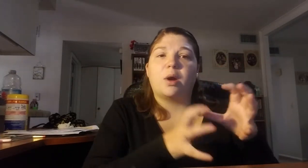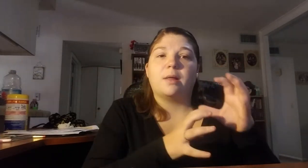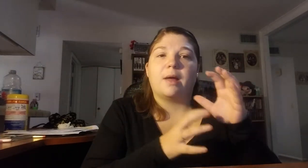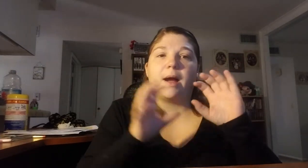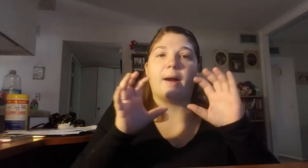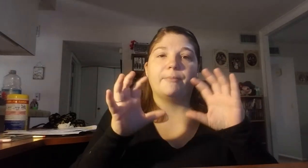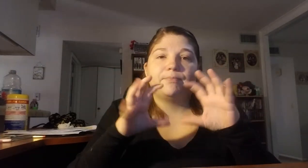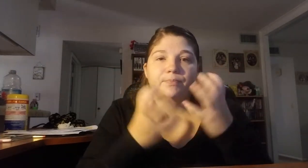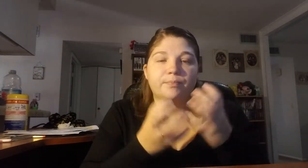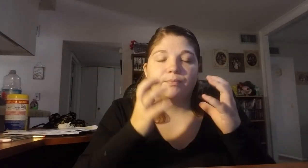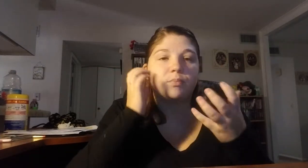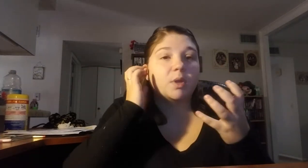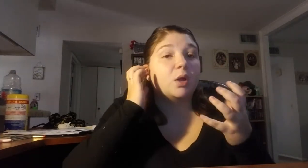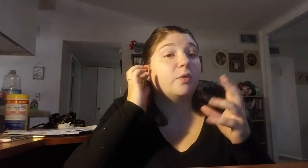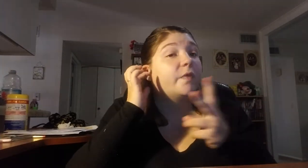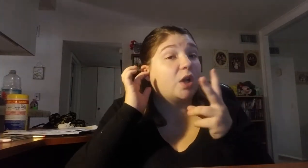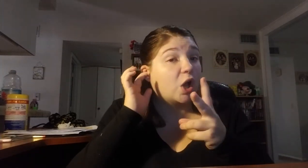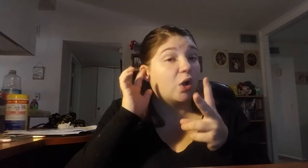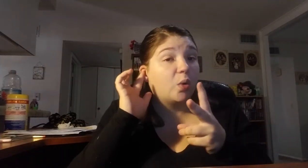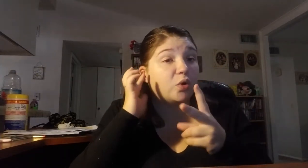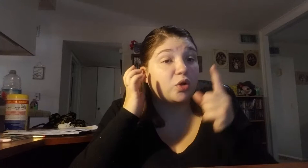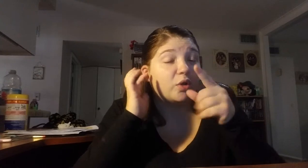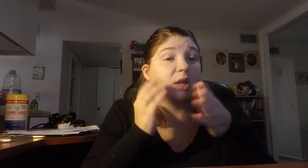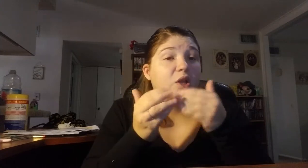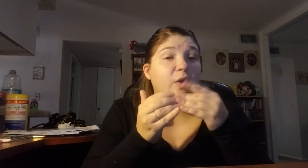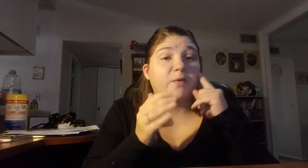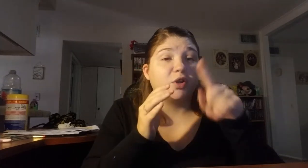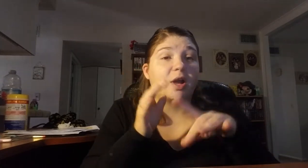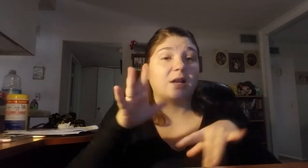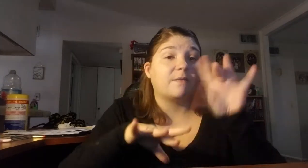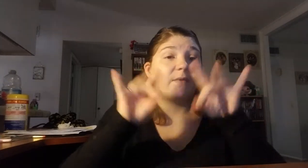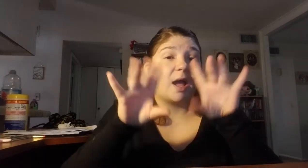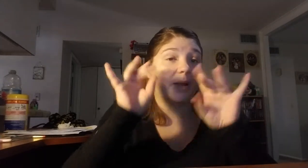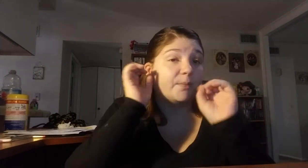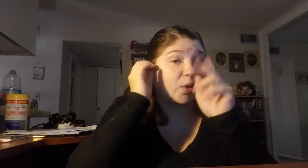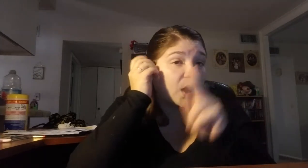the video so the easier for you guys to find, okay?